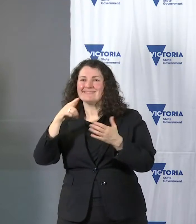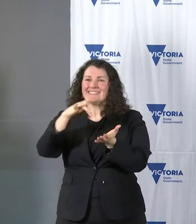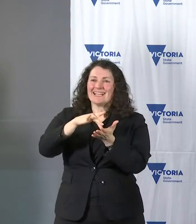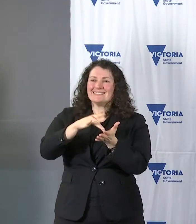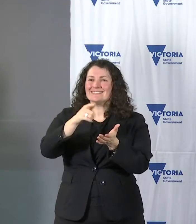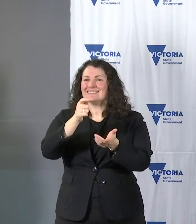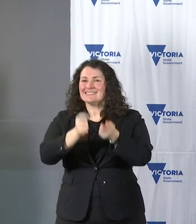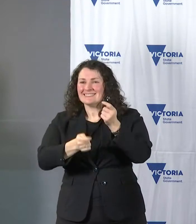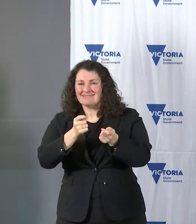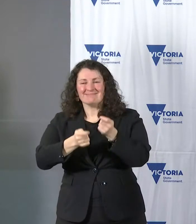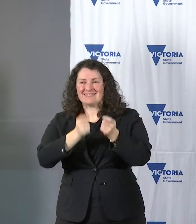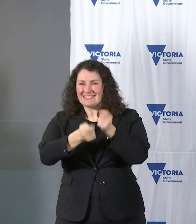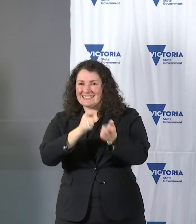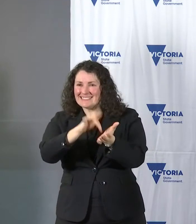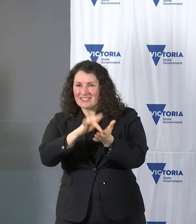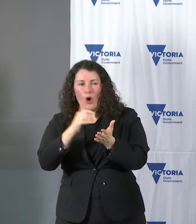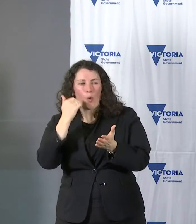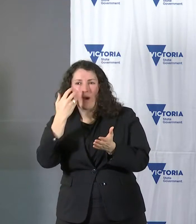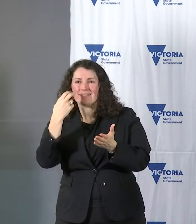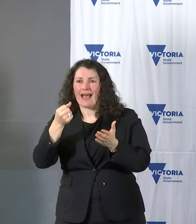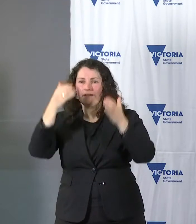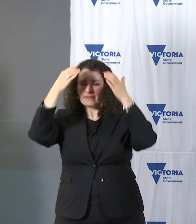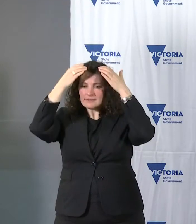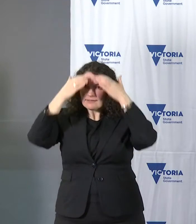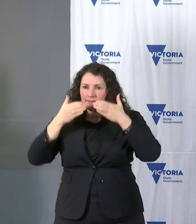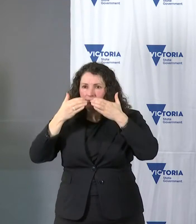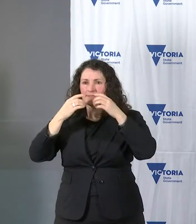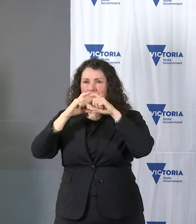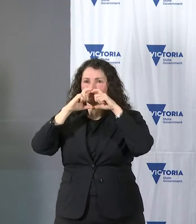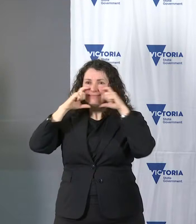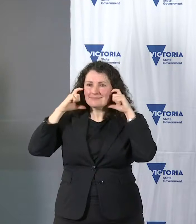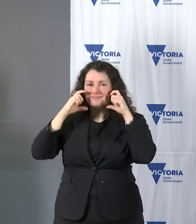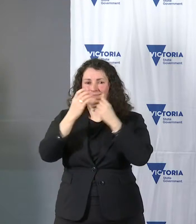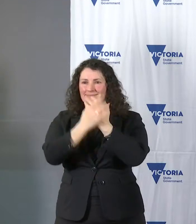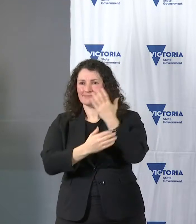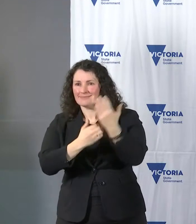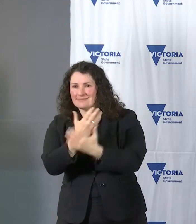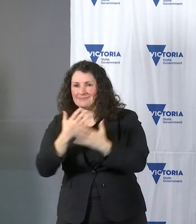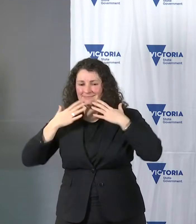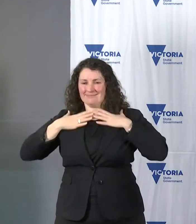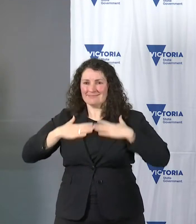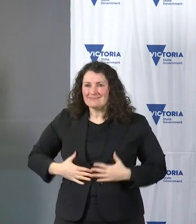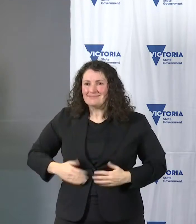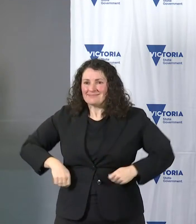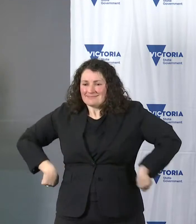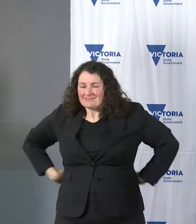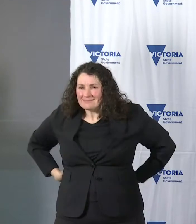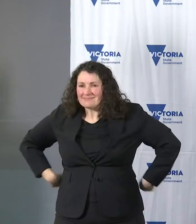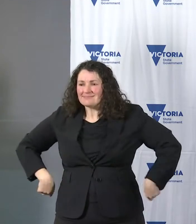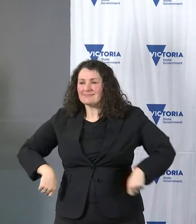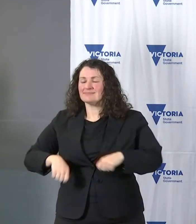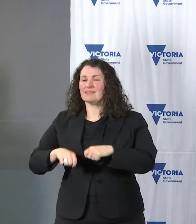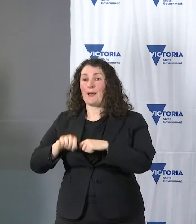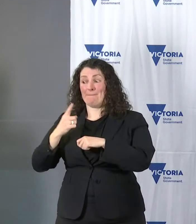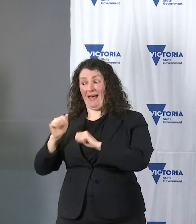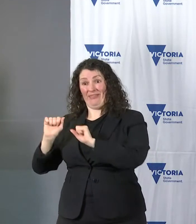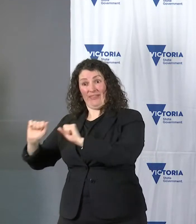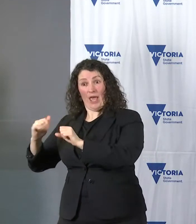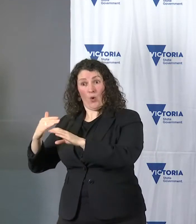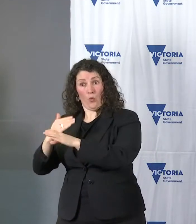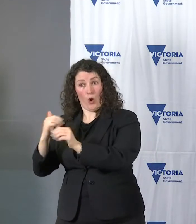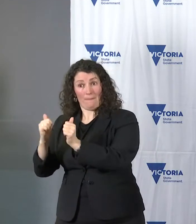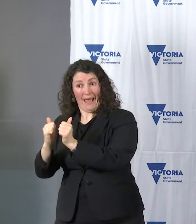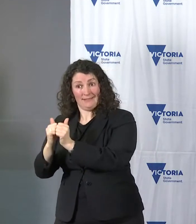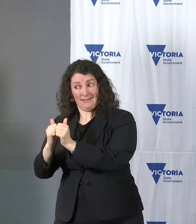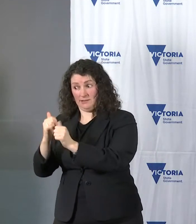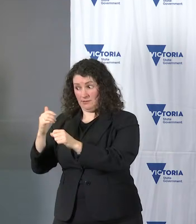site has been closed. All the staff who have worked on the same shifts have been sent home to isolate and to be followed